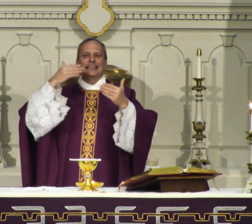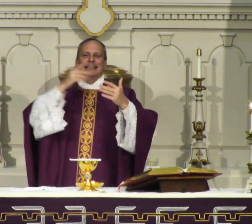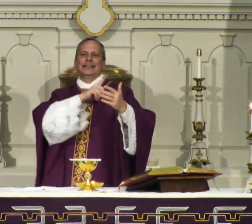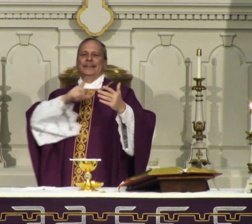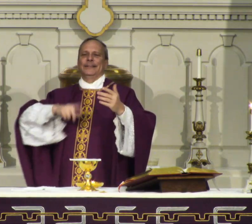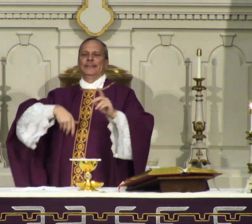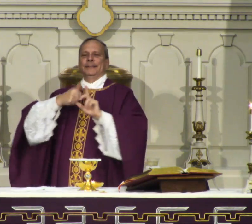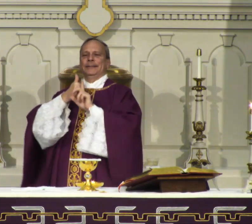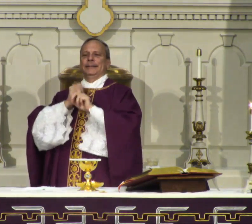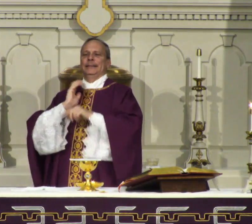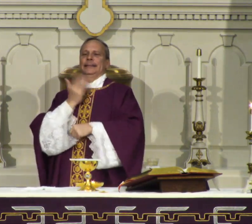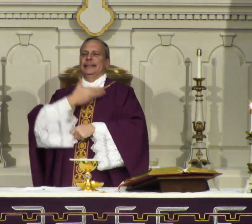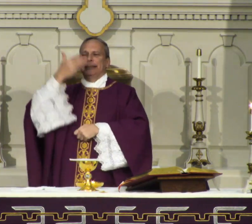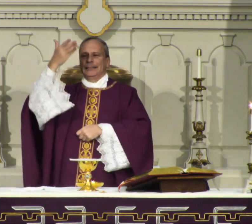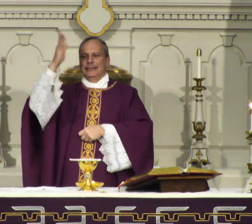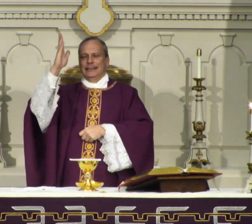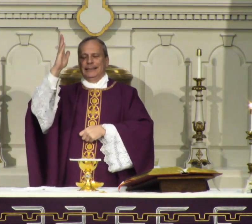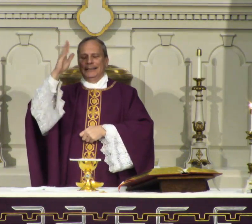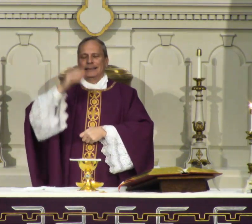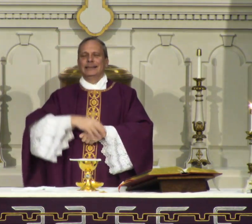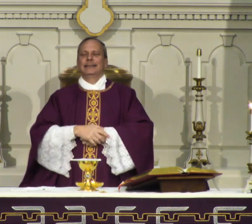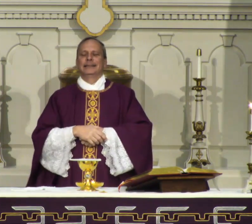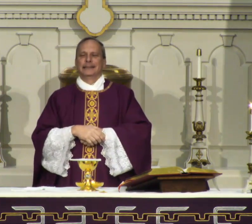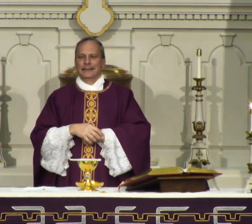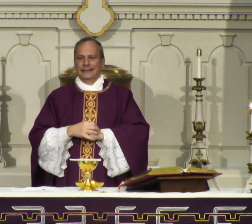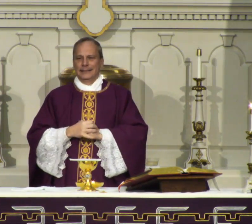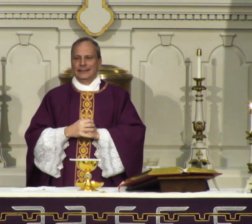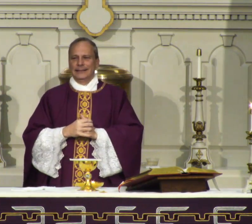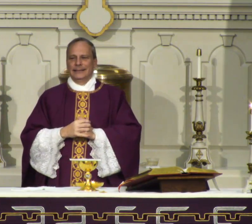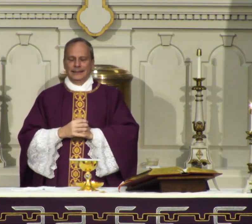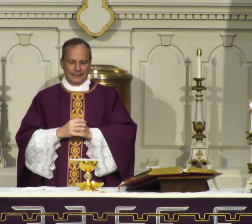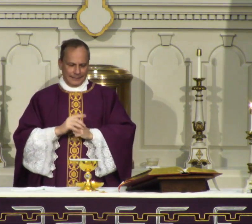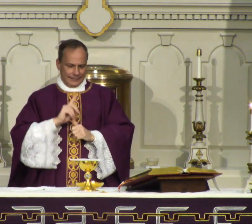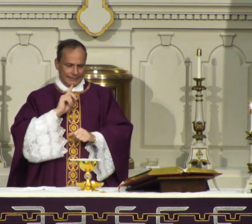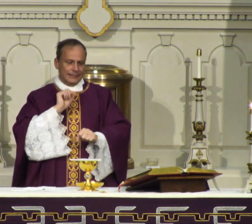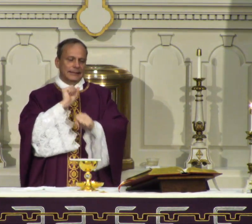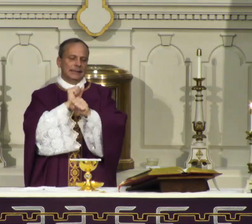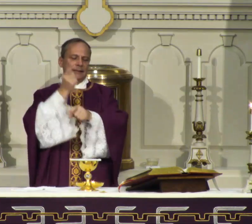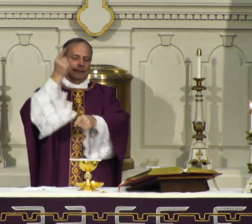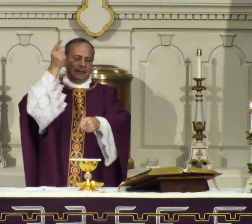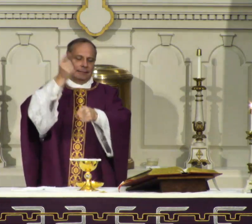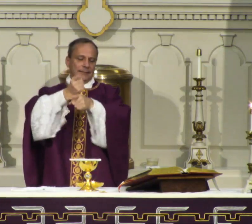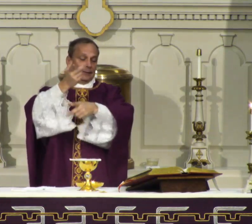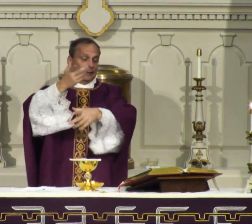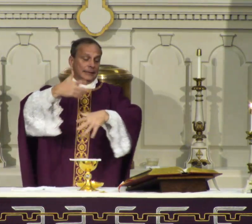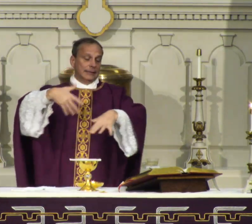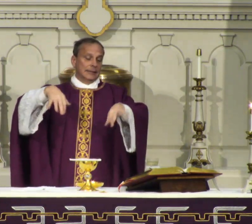Let us give thanks to the Lord our God. That's right and just.